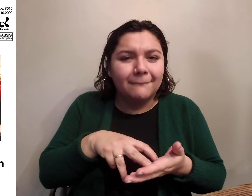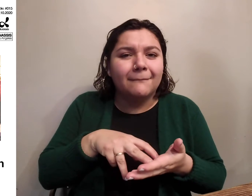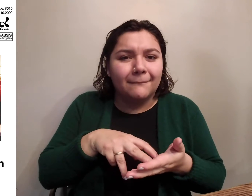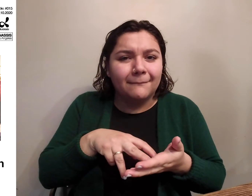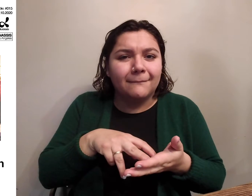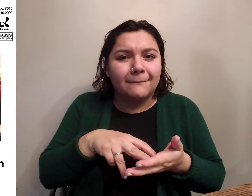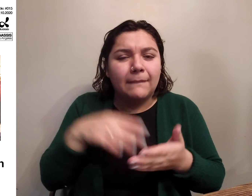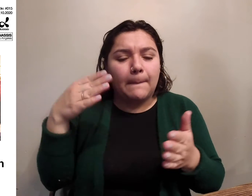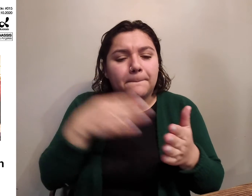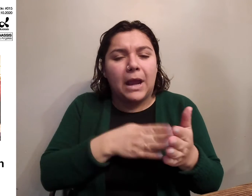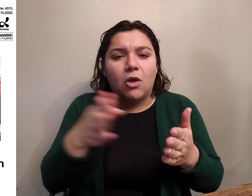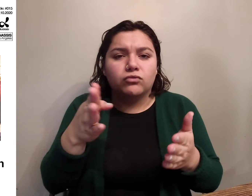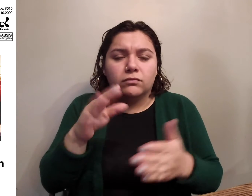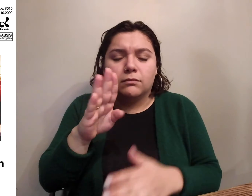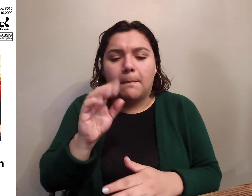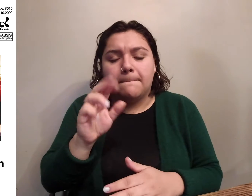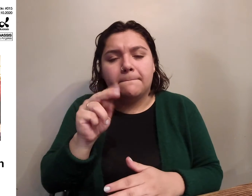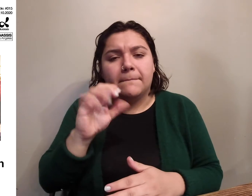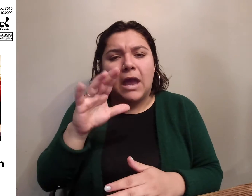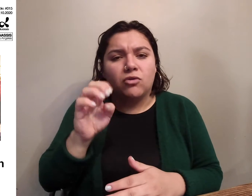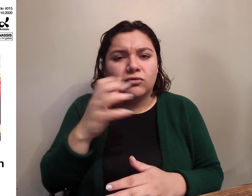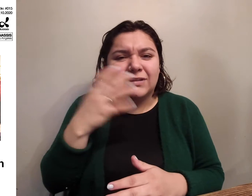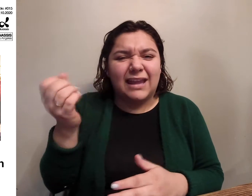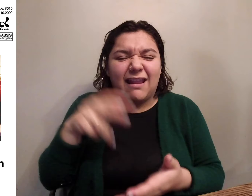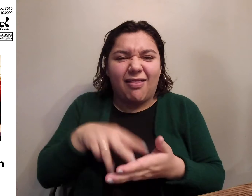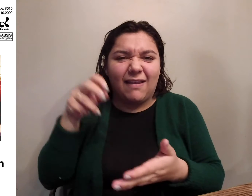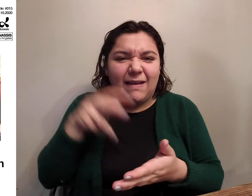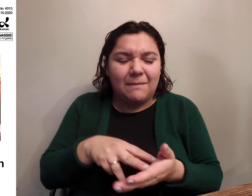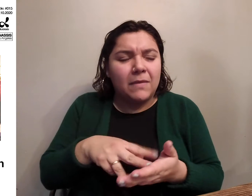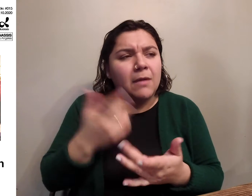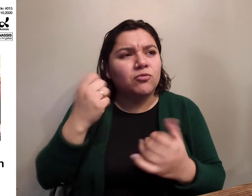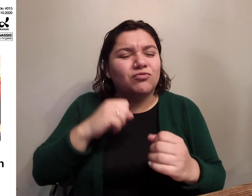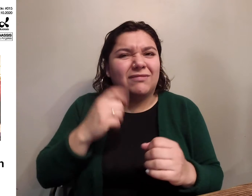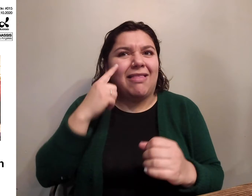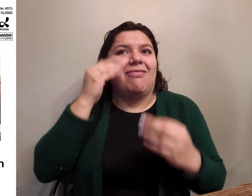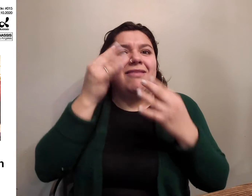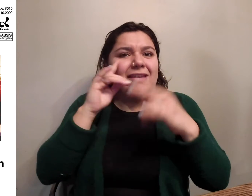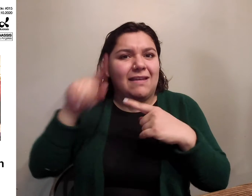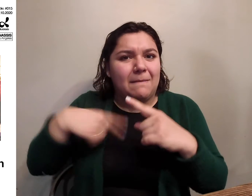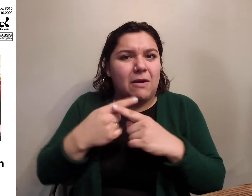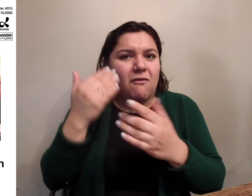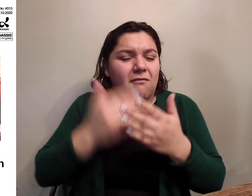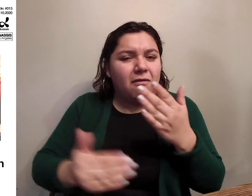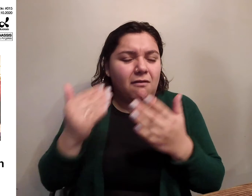like that our sense of time is